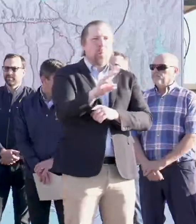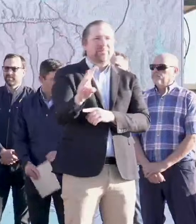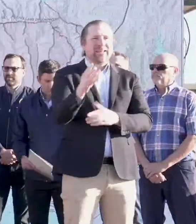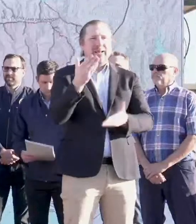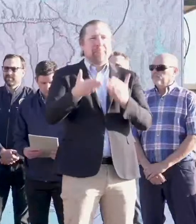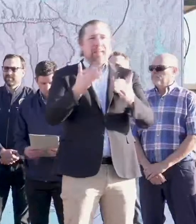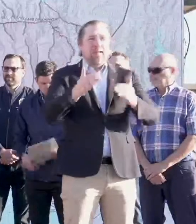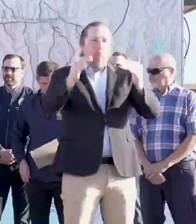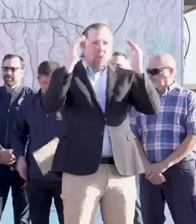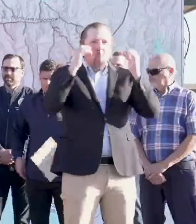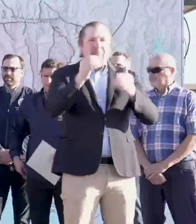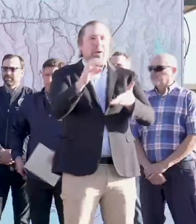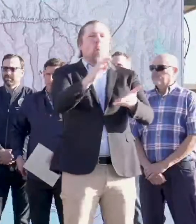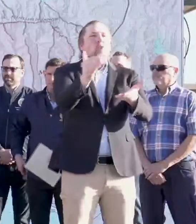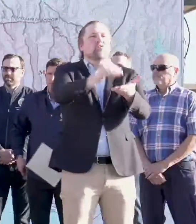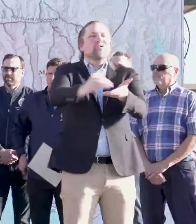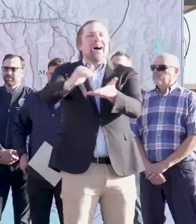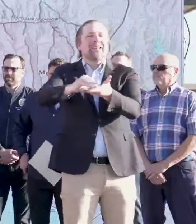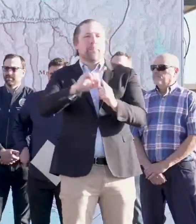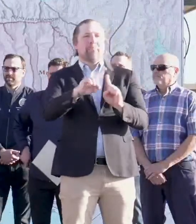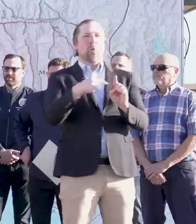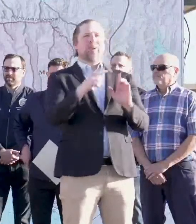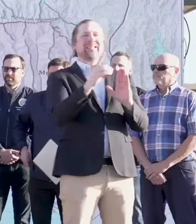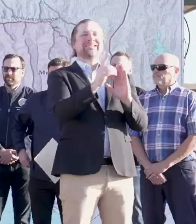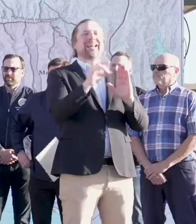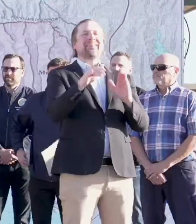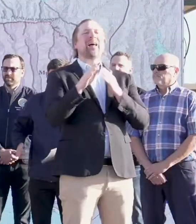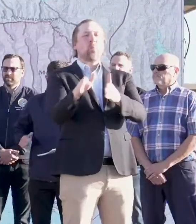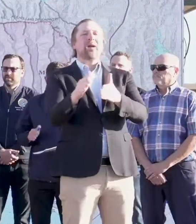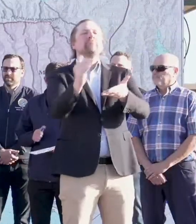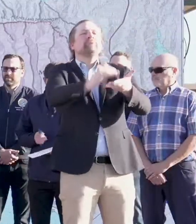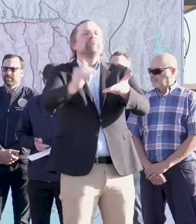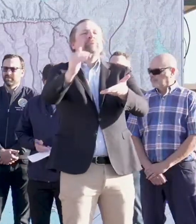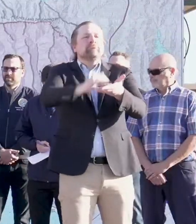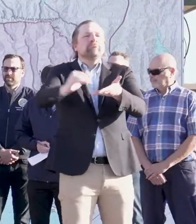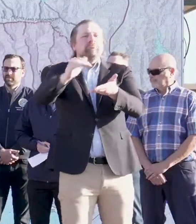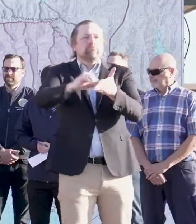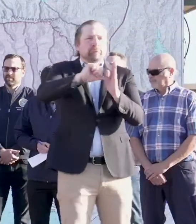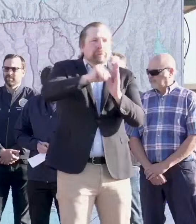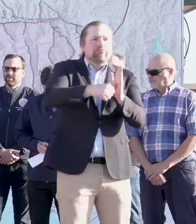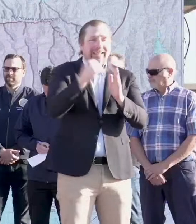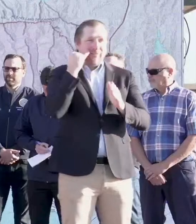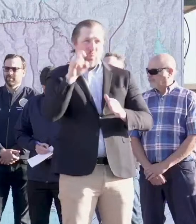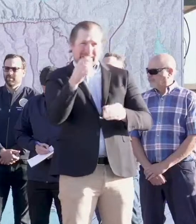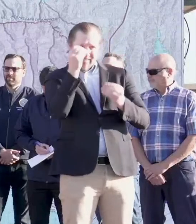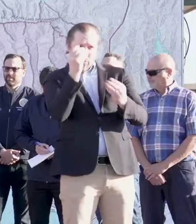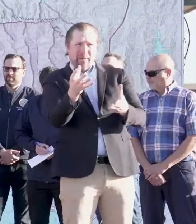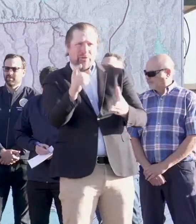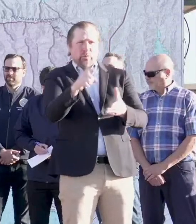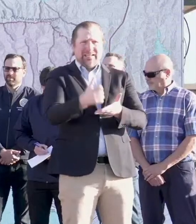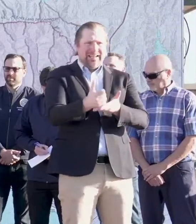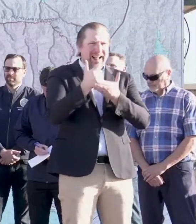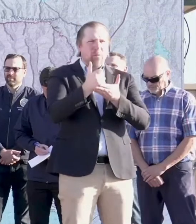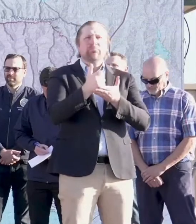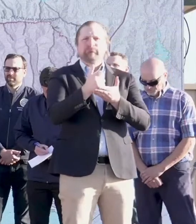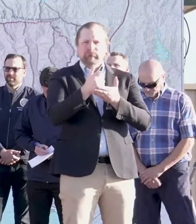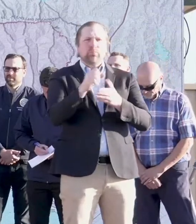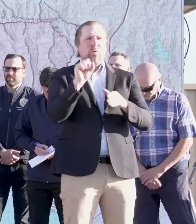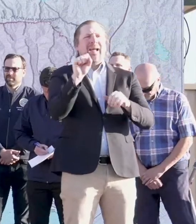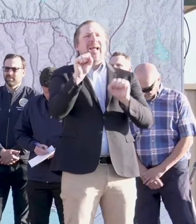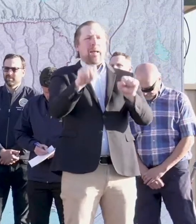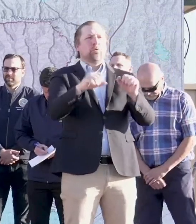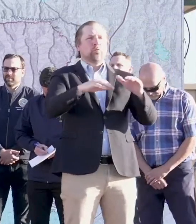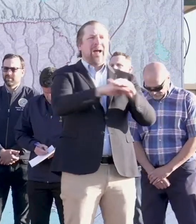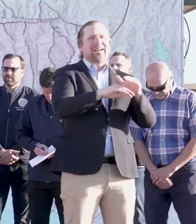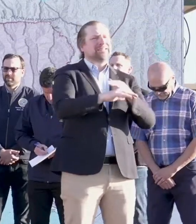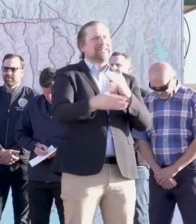be redundant, but that's by design. Our common goal is to ensure everyone who needs information or assistance can access it